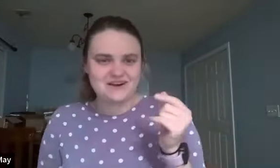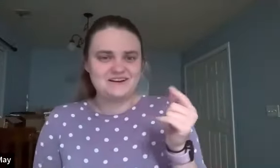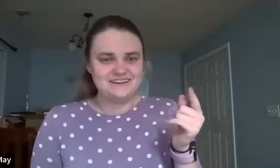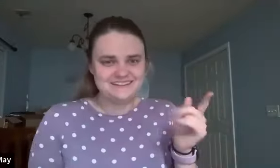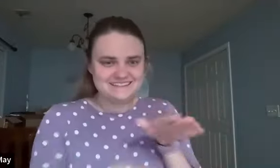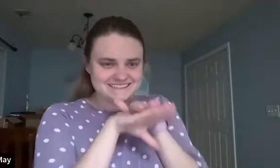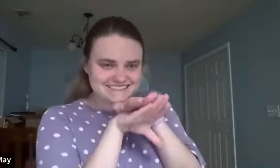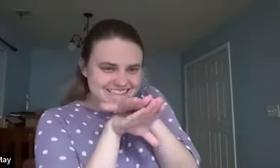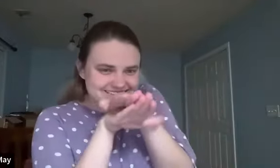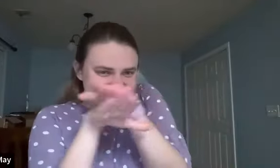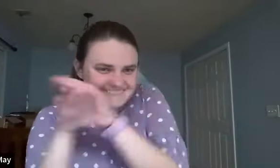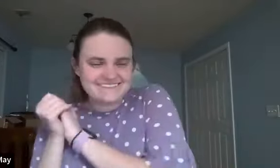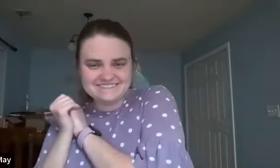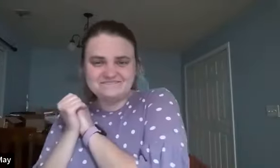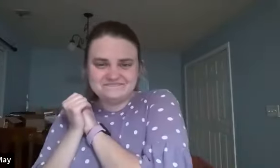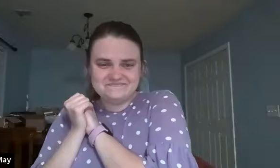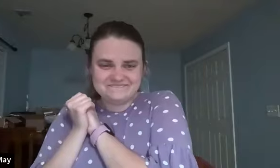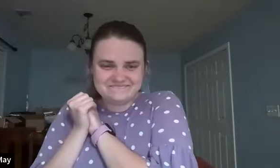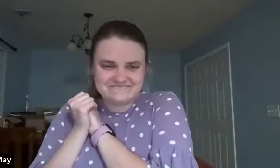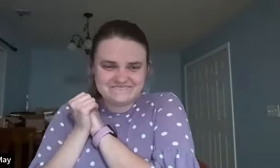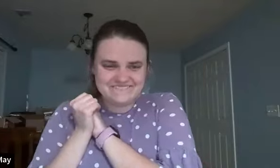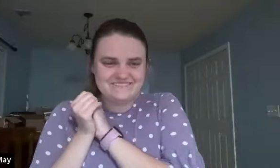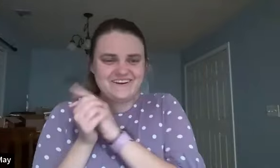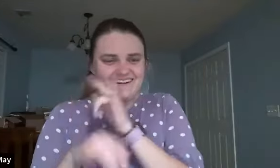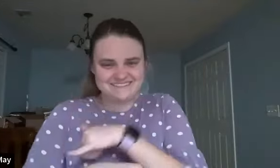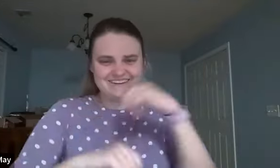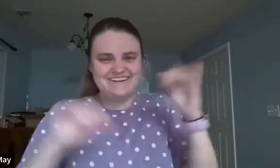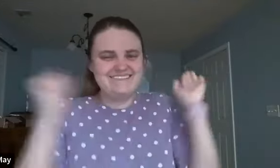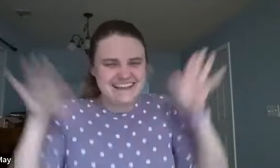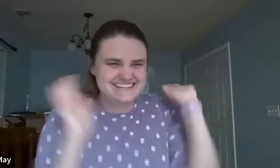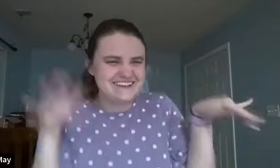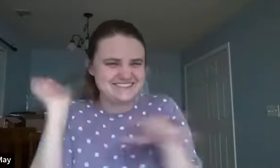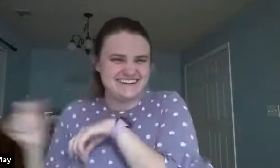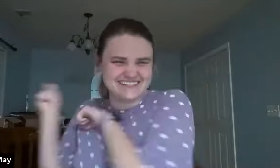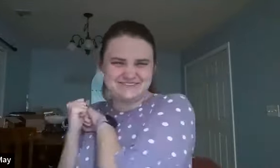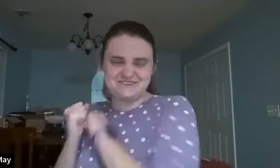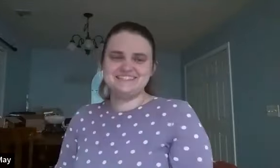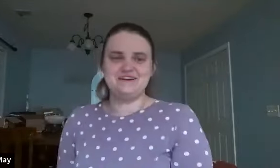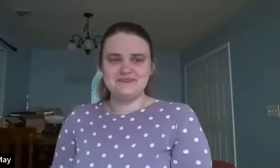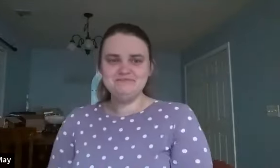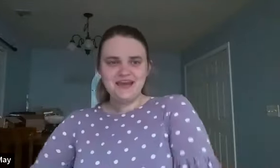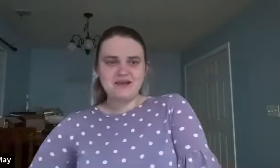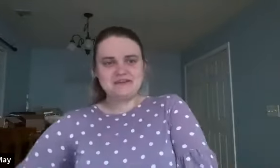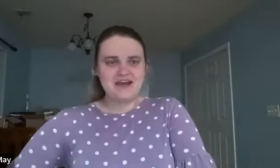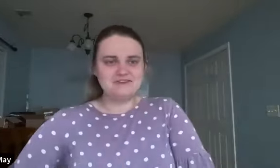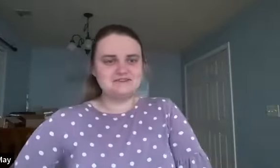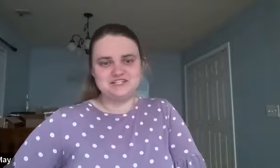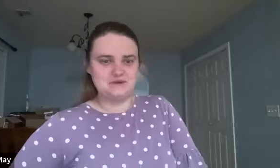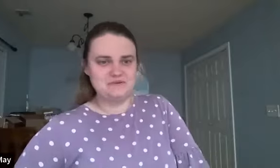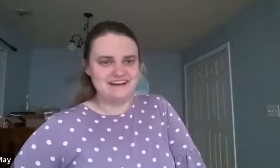dog, sea turtle, oh, fox. Well, oh, I love seeing all the different ones. Sorry, I'm gonna have a little teacher moment right